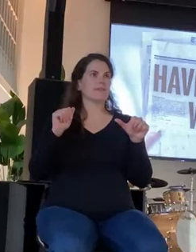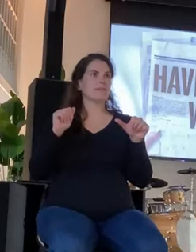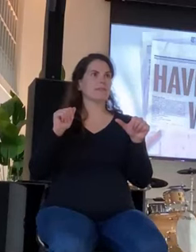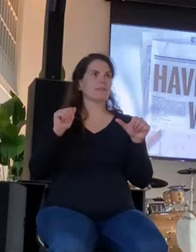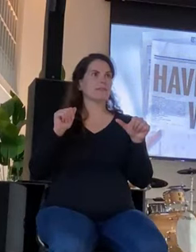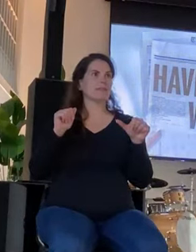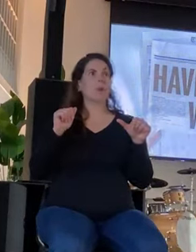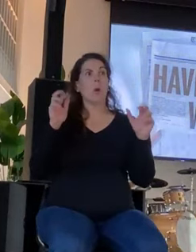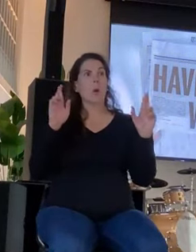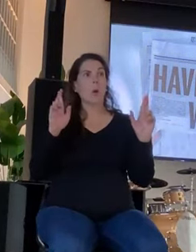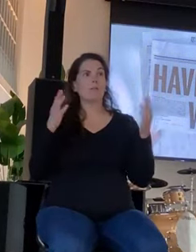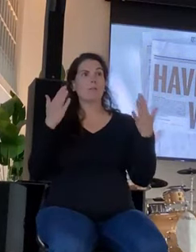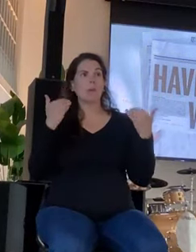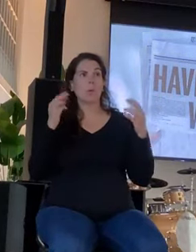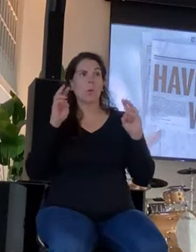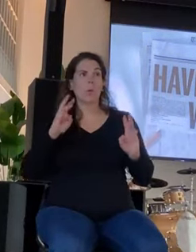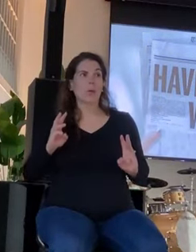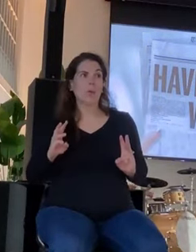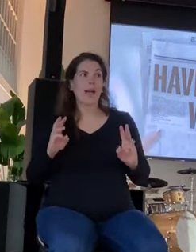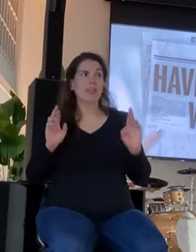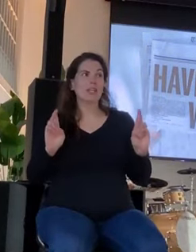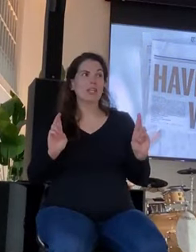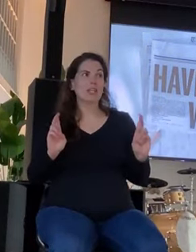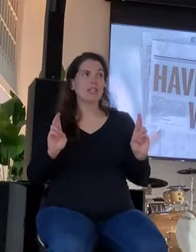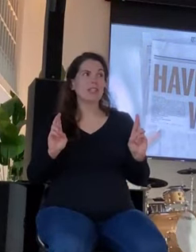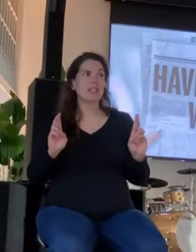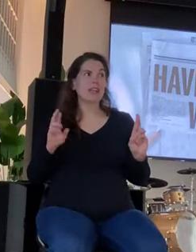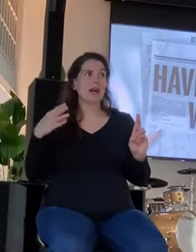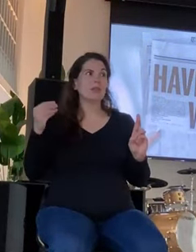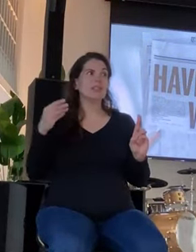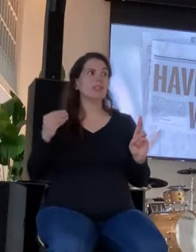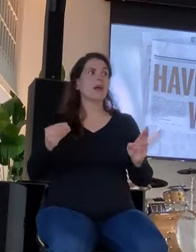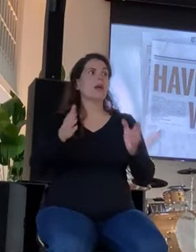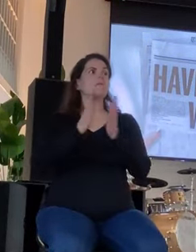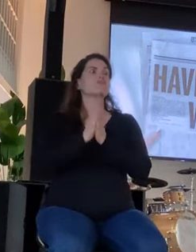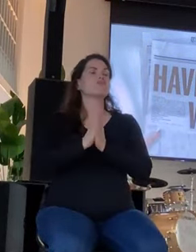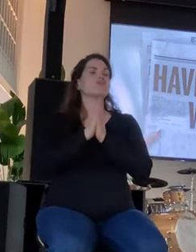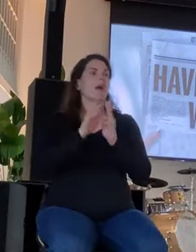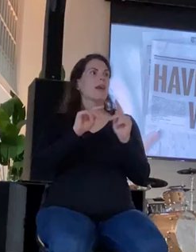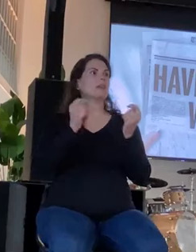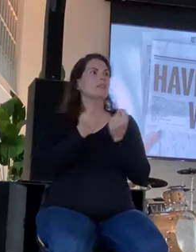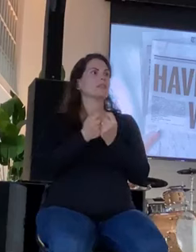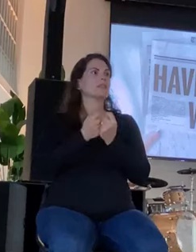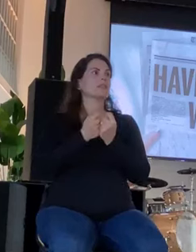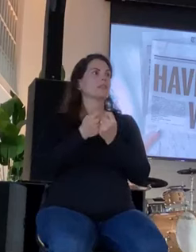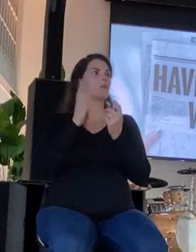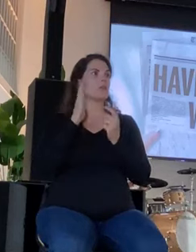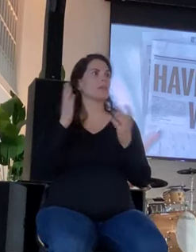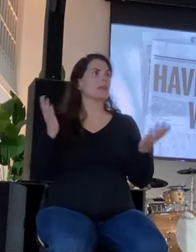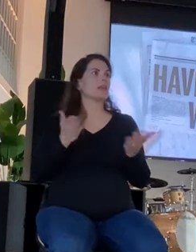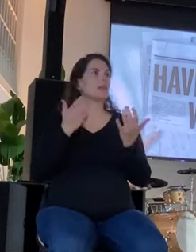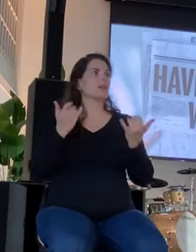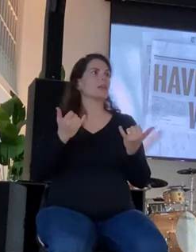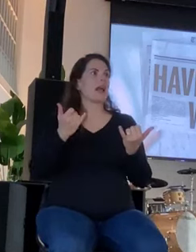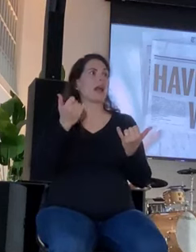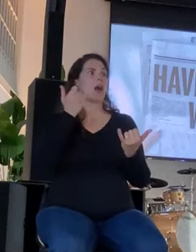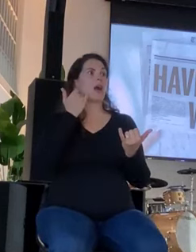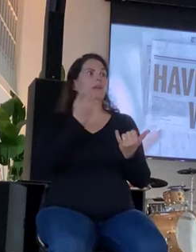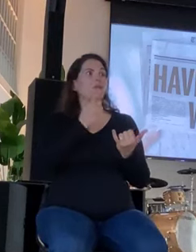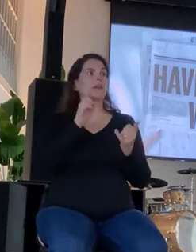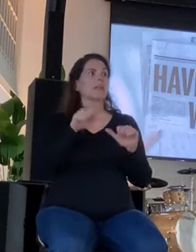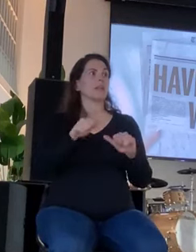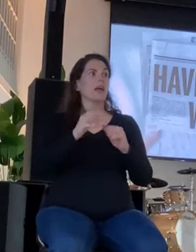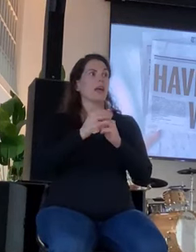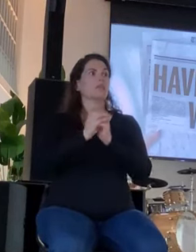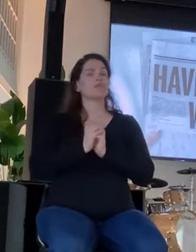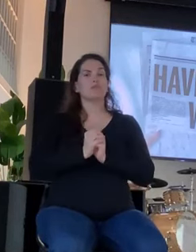a little bit cooler weather than we've had the last couple of Sundays, I want to let you know that our prayer team is going to come forward right now. If there's something that we can